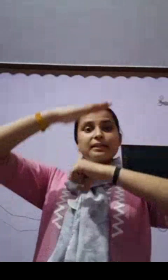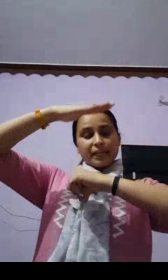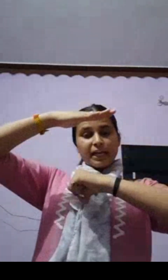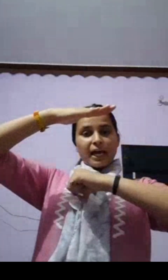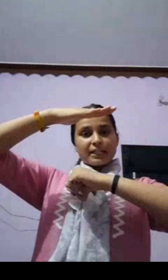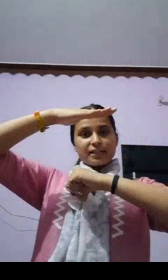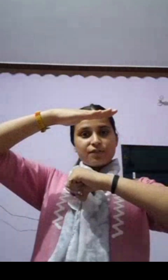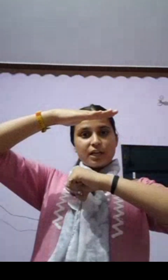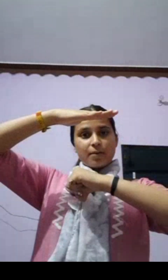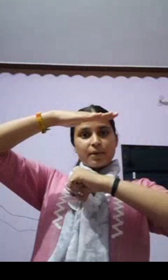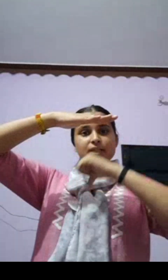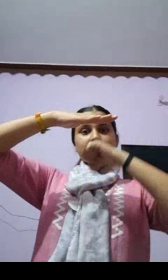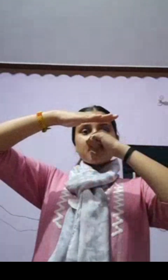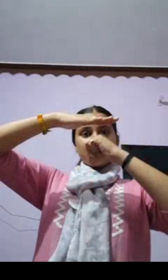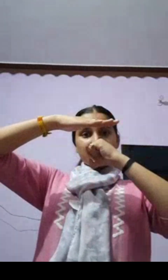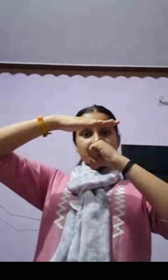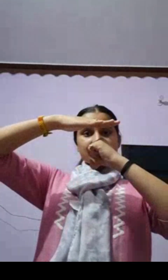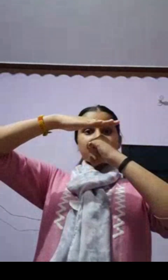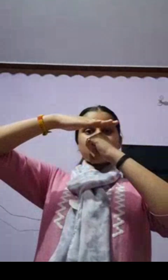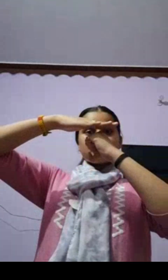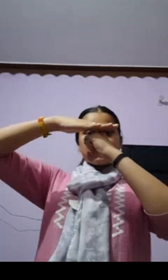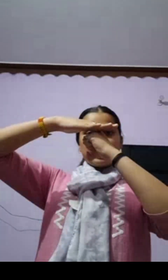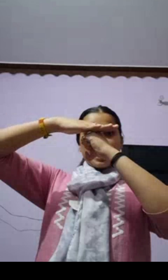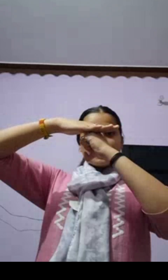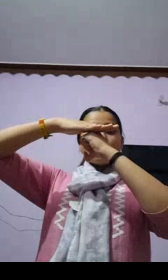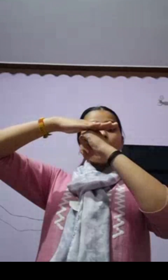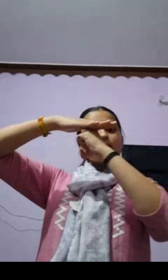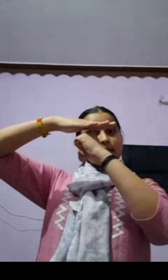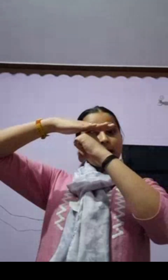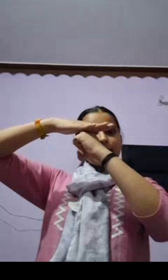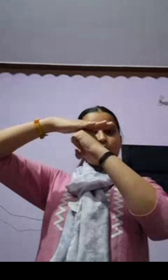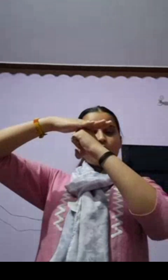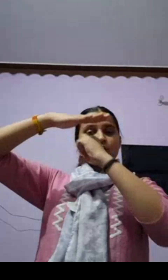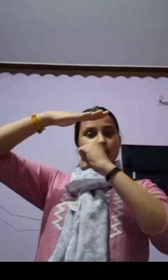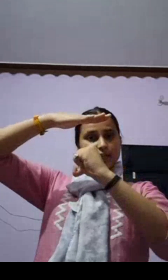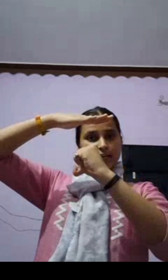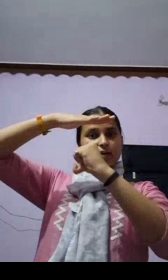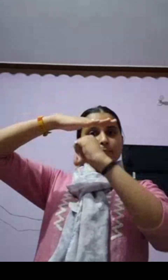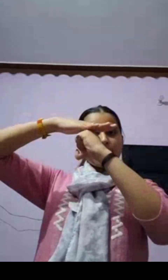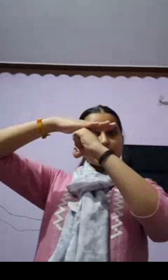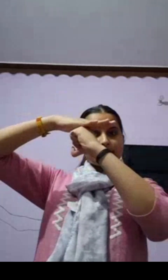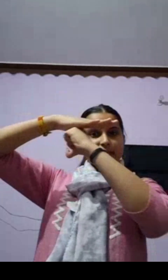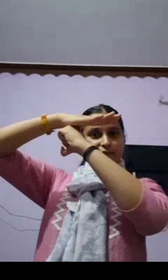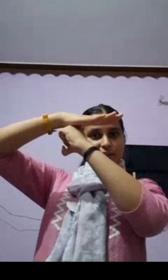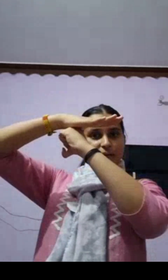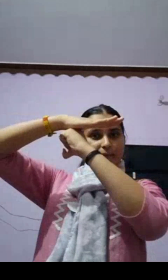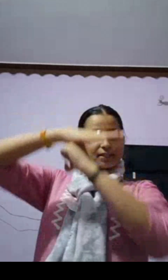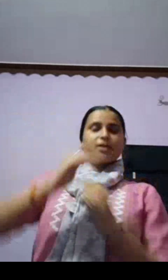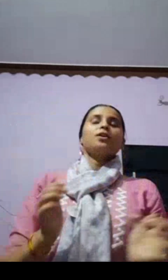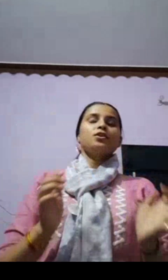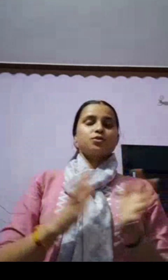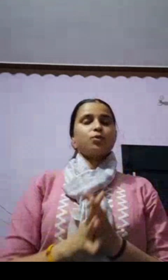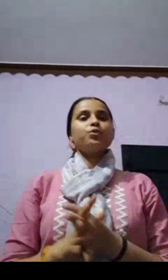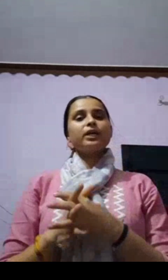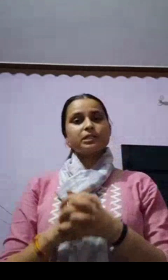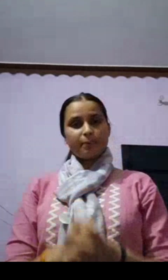thin actin filament is slide over thick myosin filament. So to explain